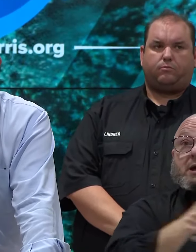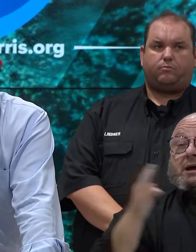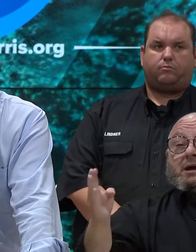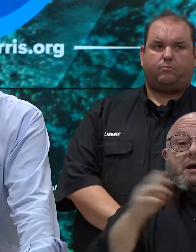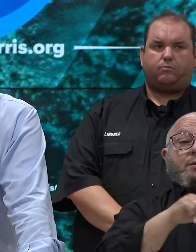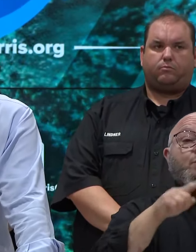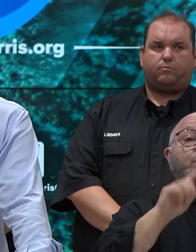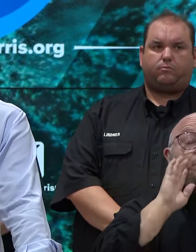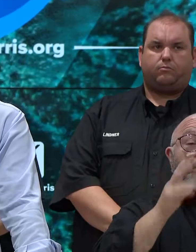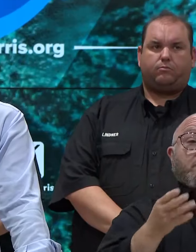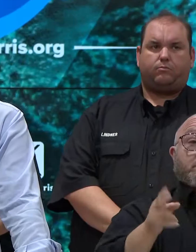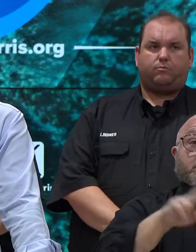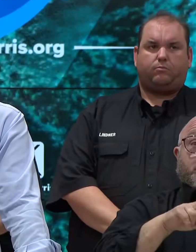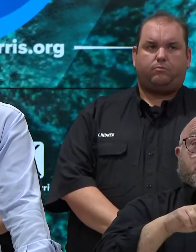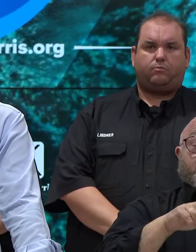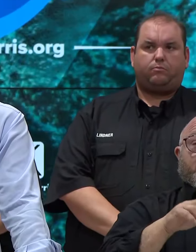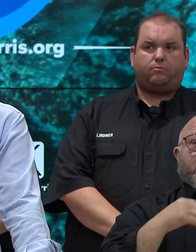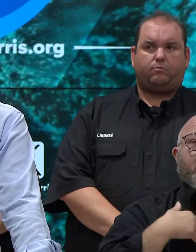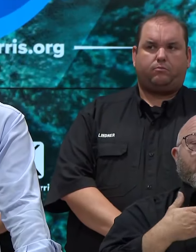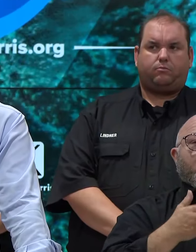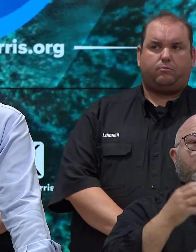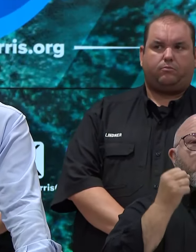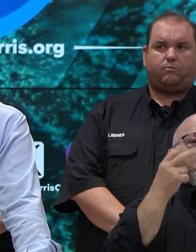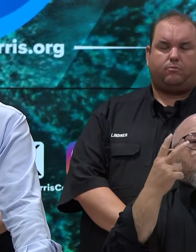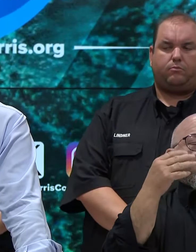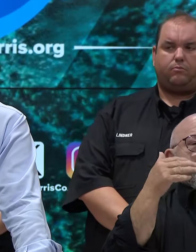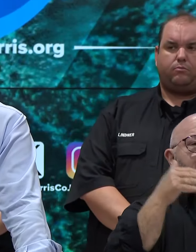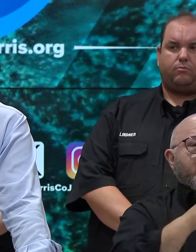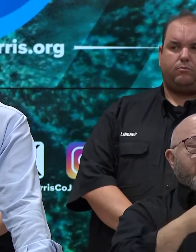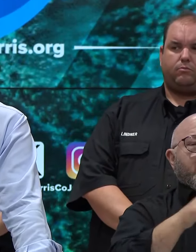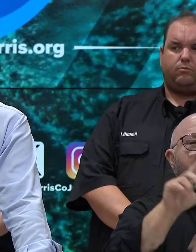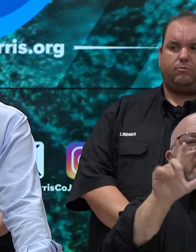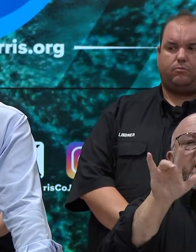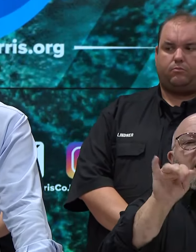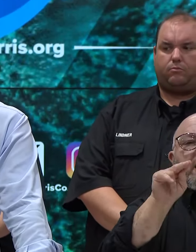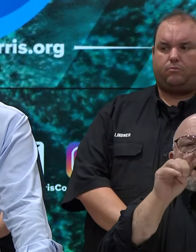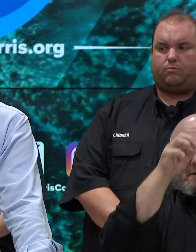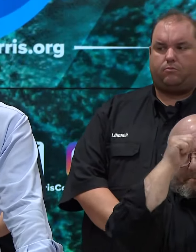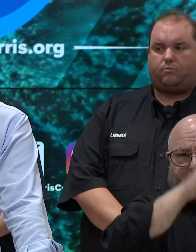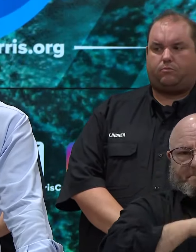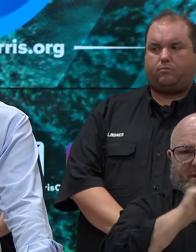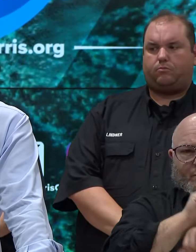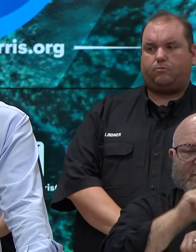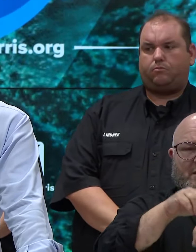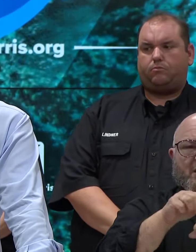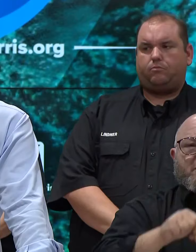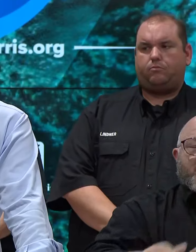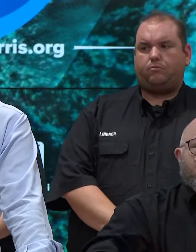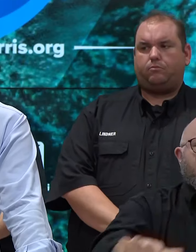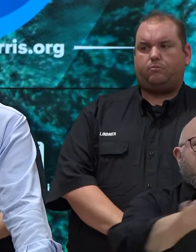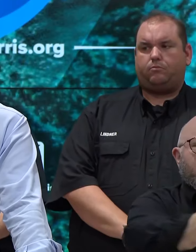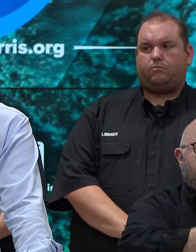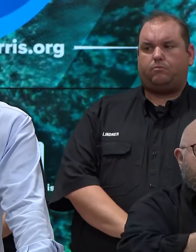Today was the first day we had over 12,000 linemen in the field working to restore power,